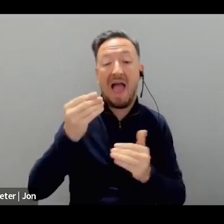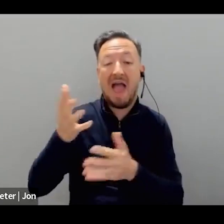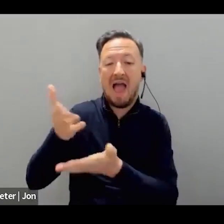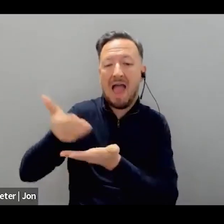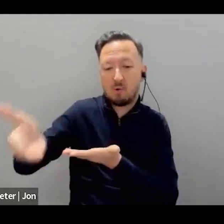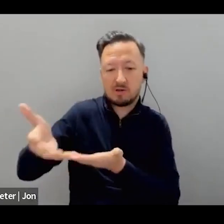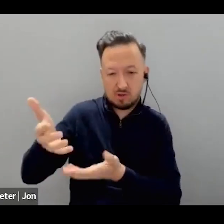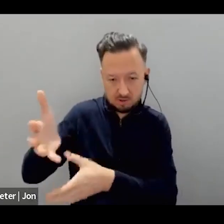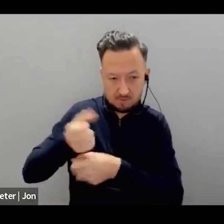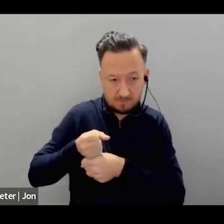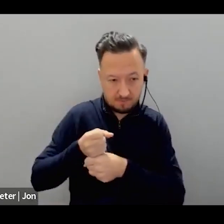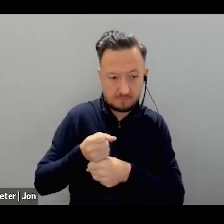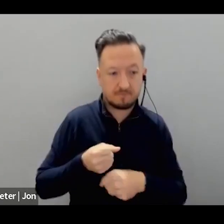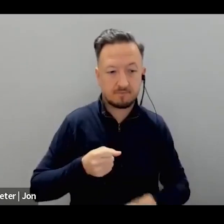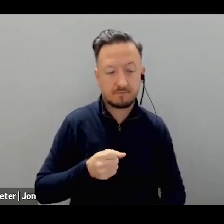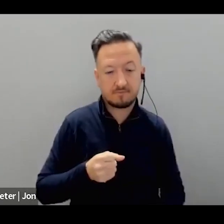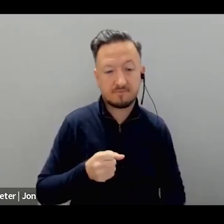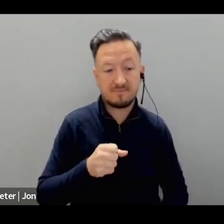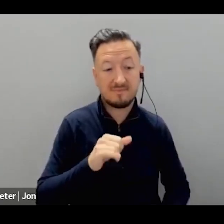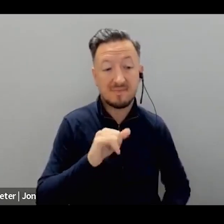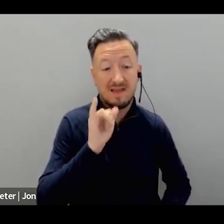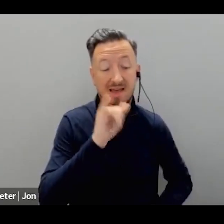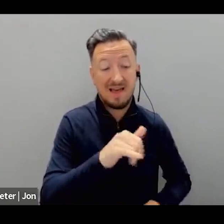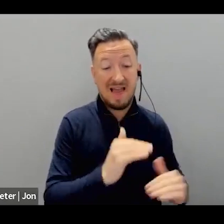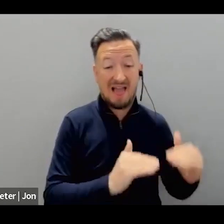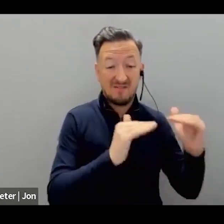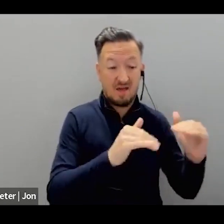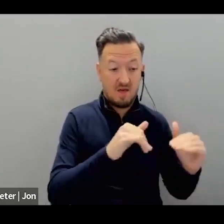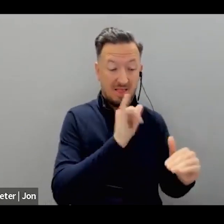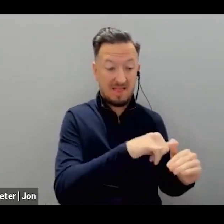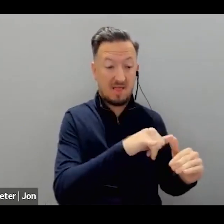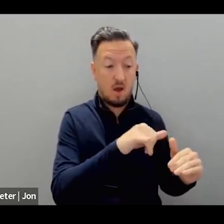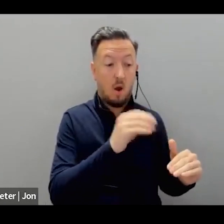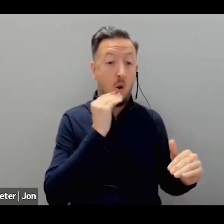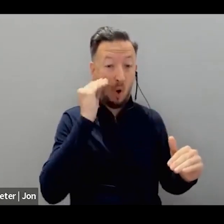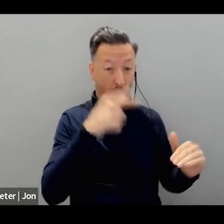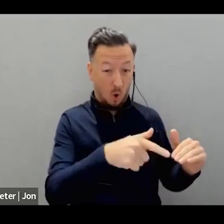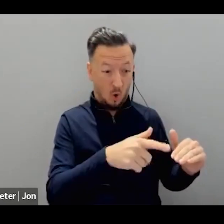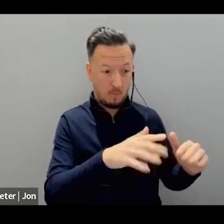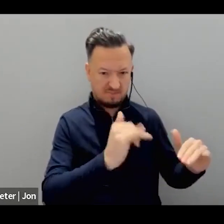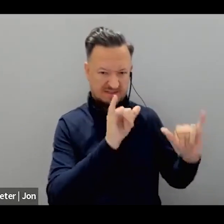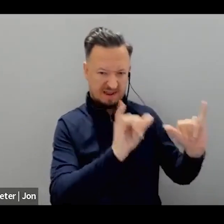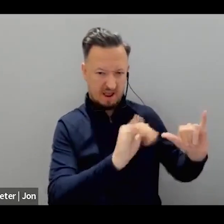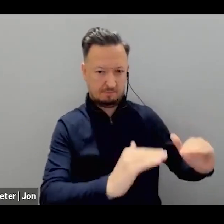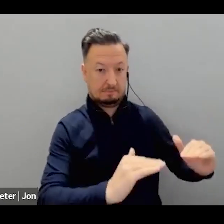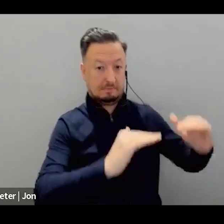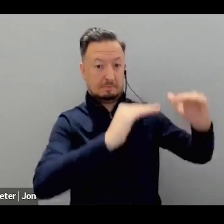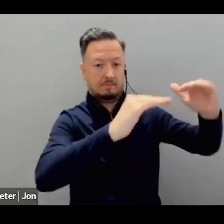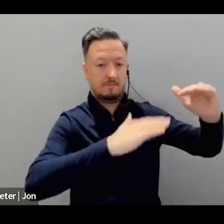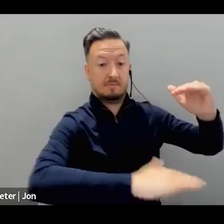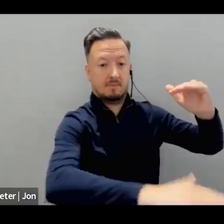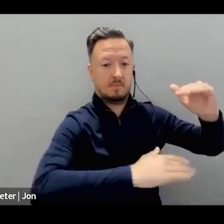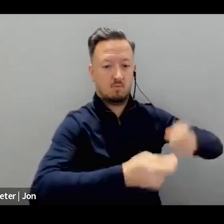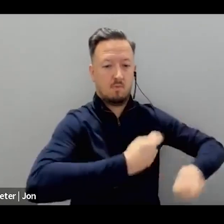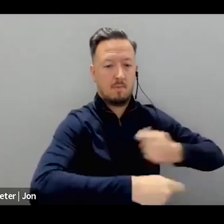The elevation project raises the home as is, demolishes the old foundation, and builds a new foundation that